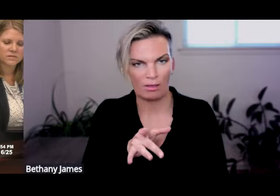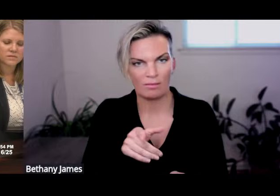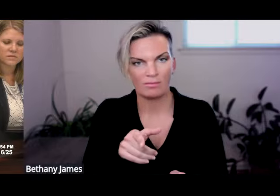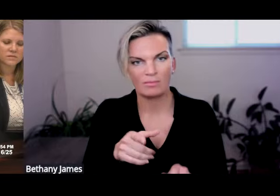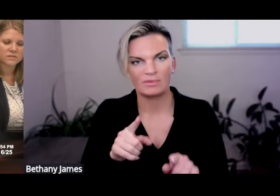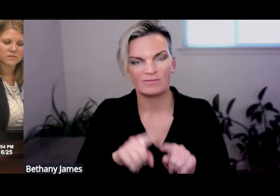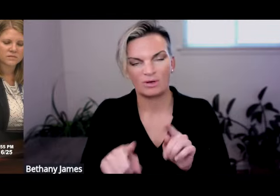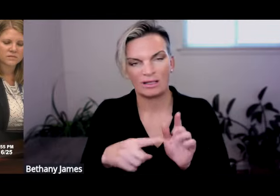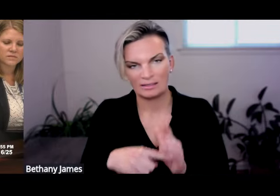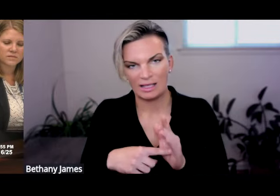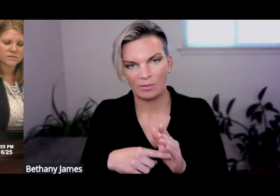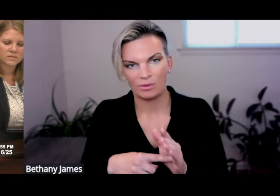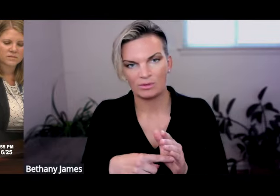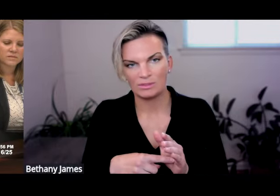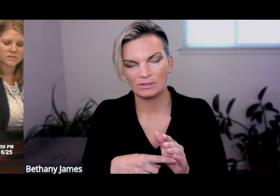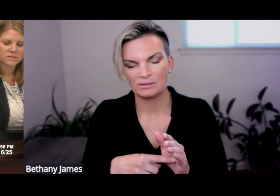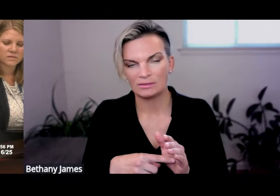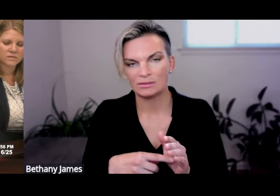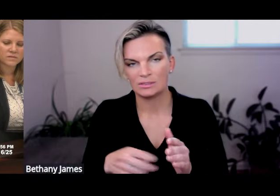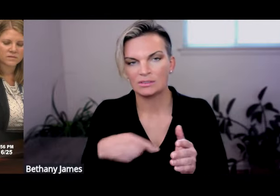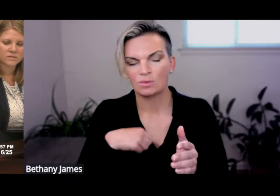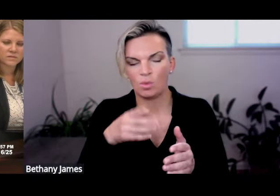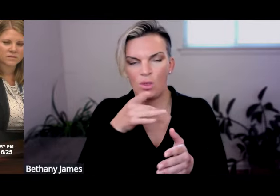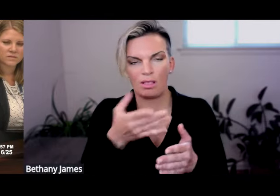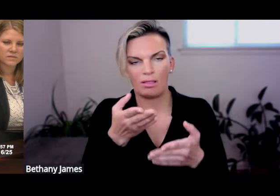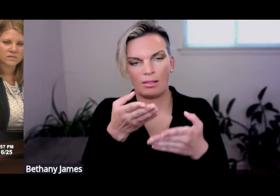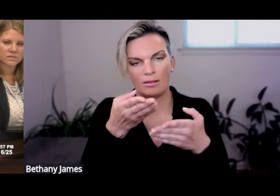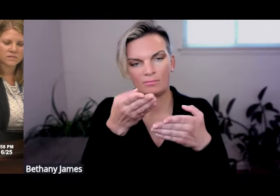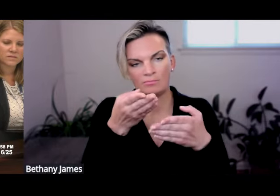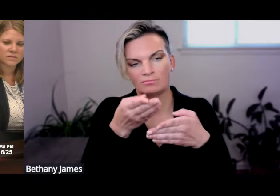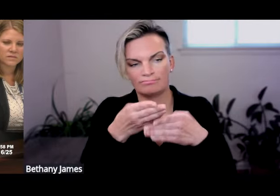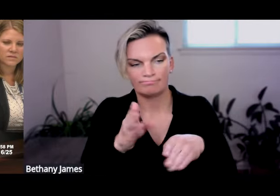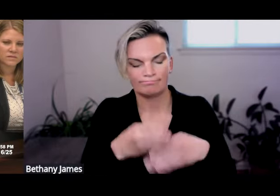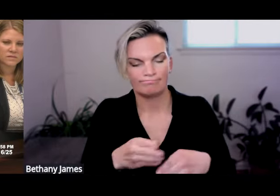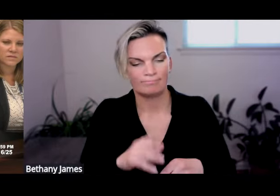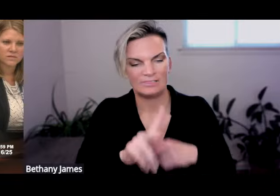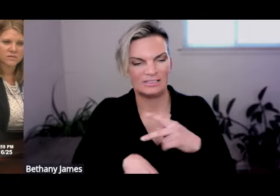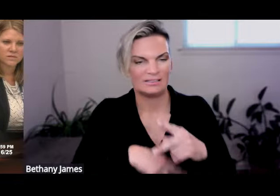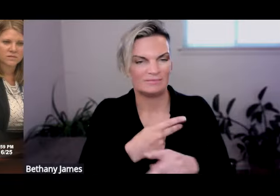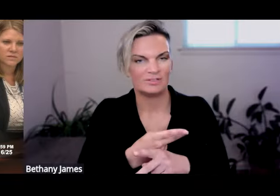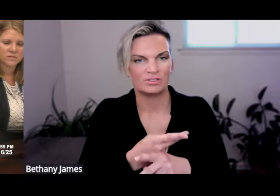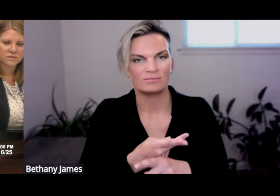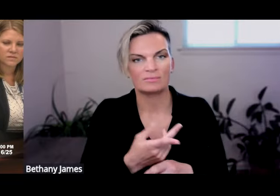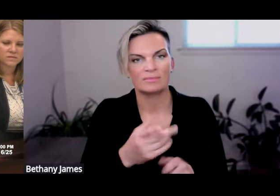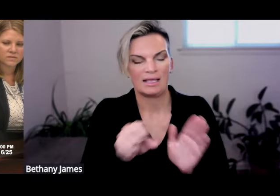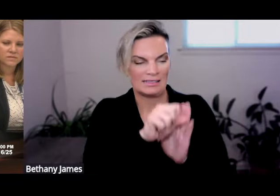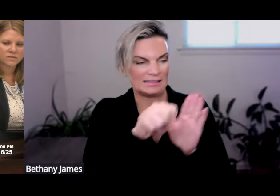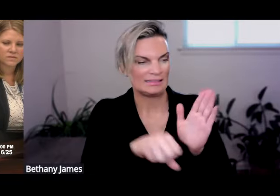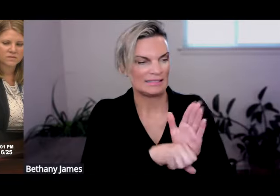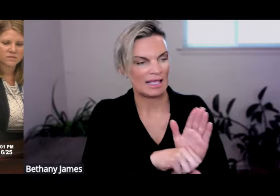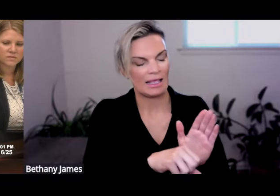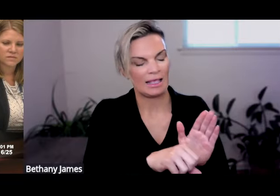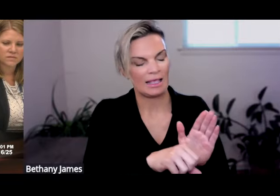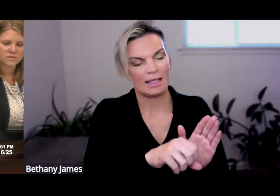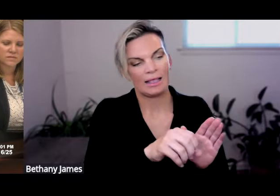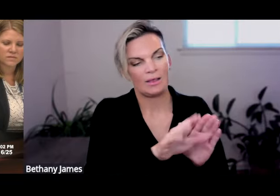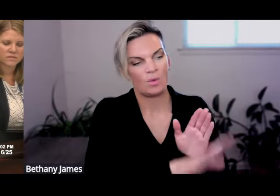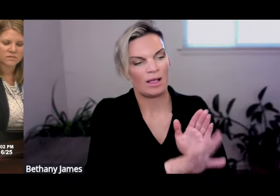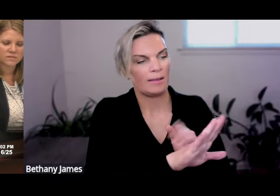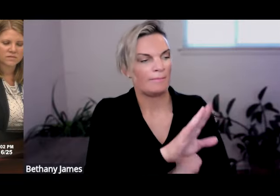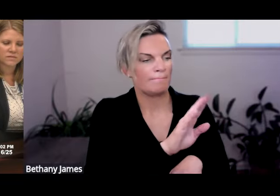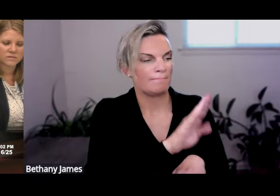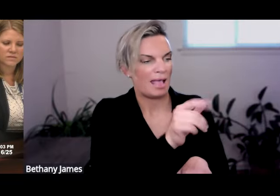and I think we're going to end up breaking them up into different versions. So it'll be like a statewide ballot question versus a candidate, just to